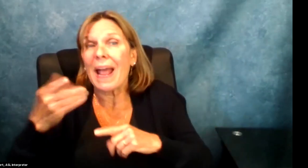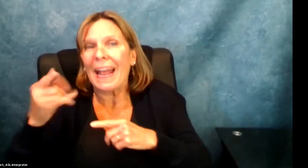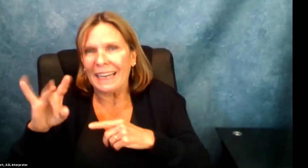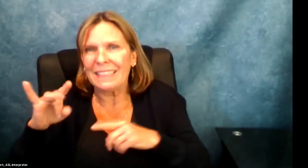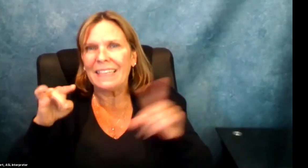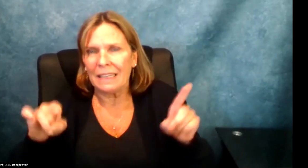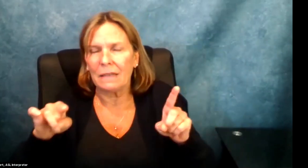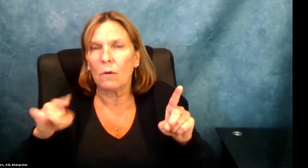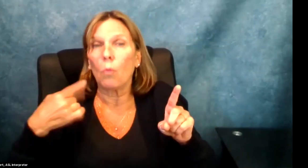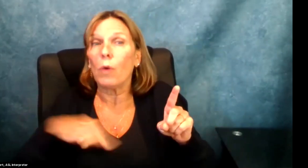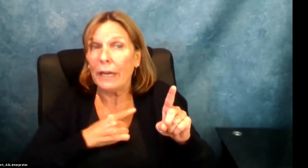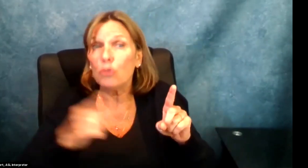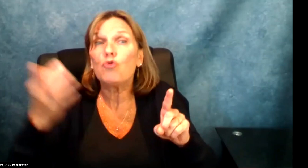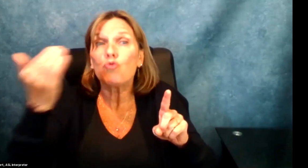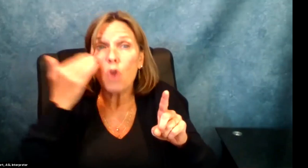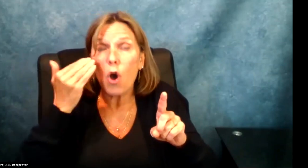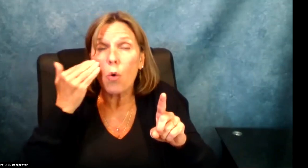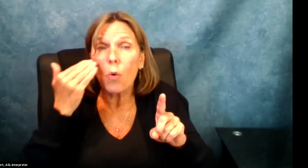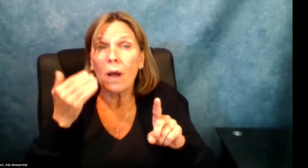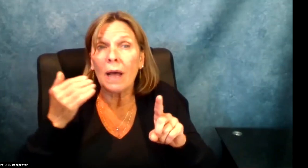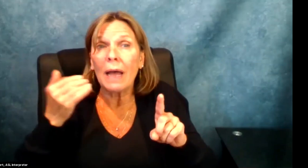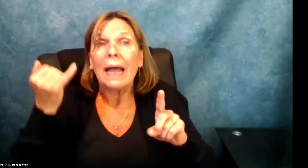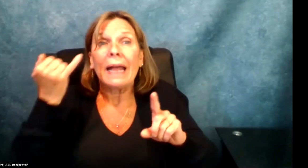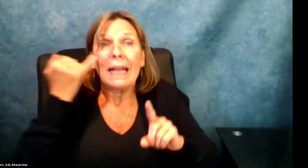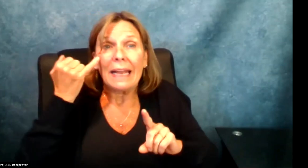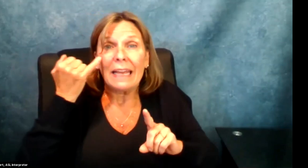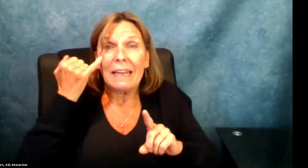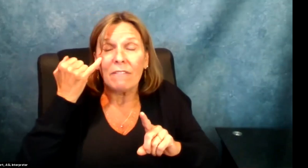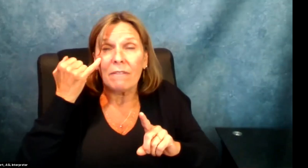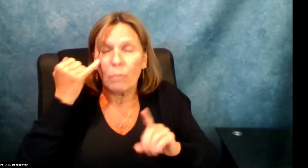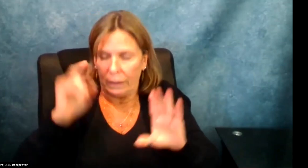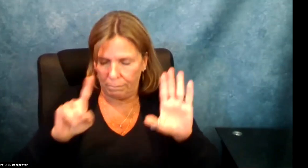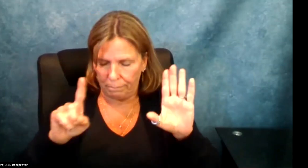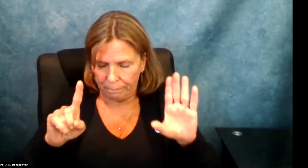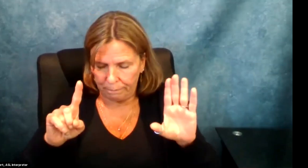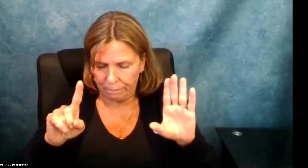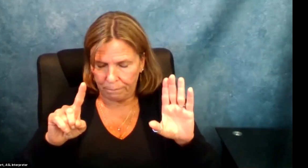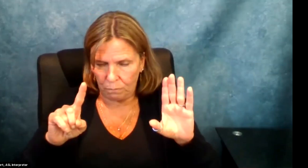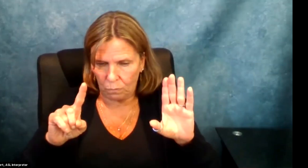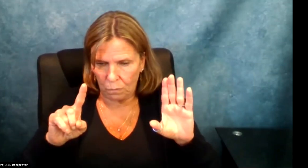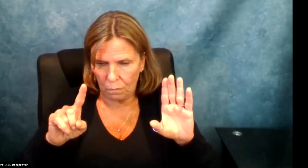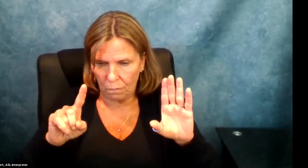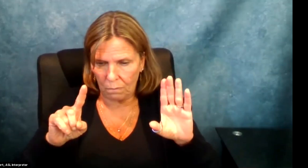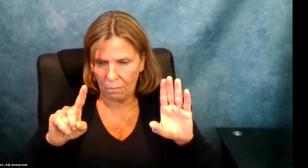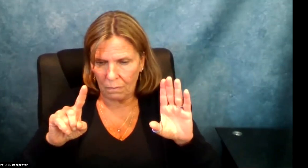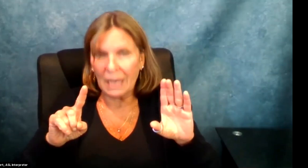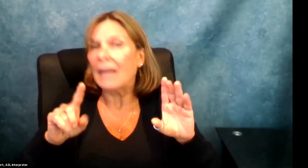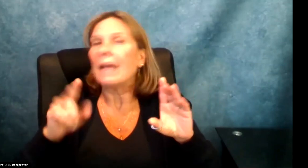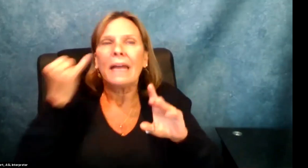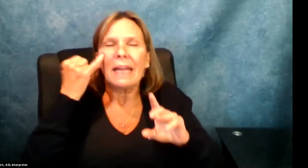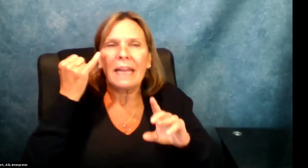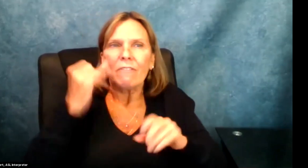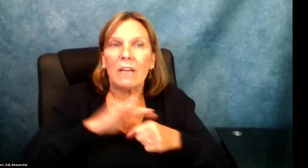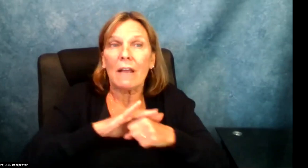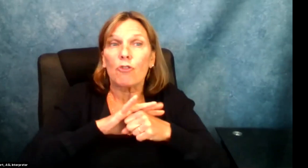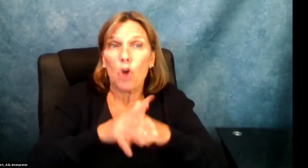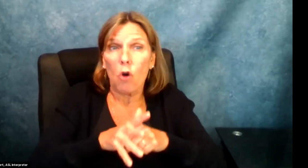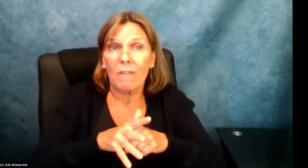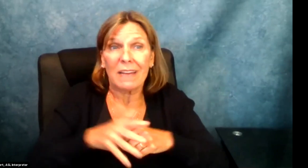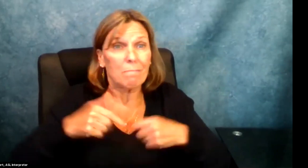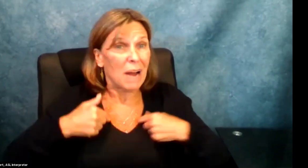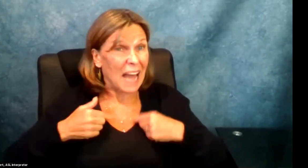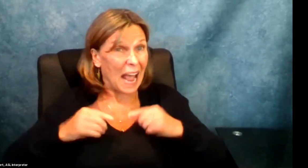correctly, that even if you were asymptomatic, you would be less likely to pass on the vaccine to other